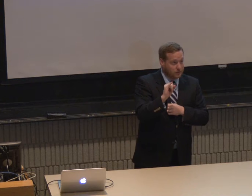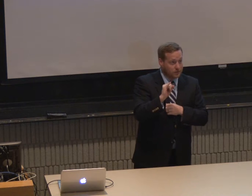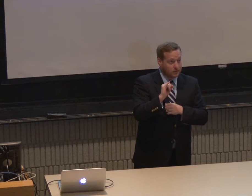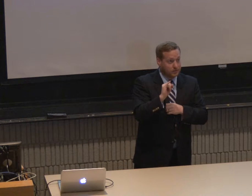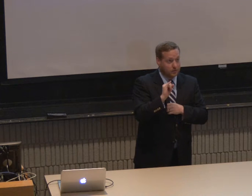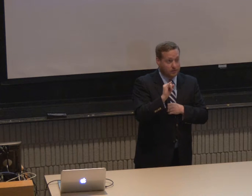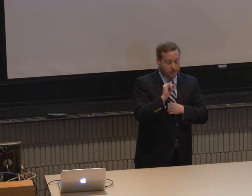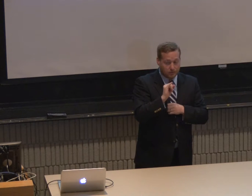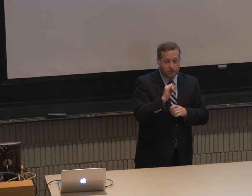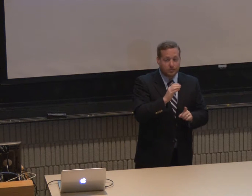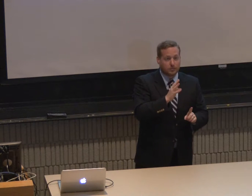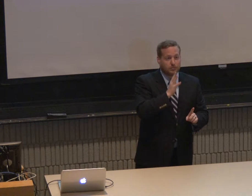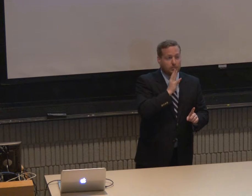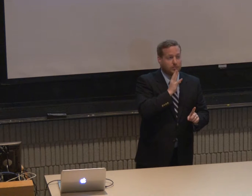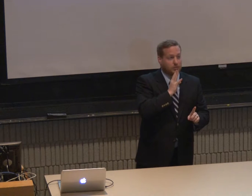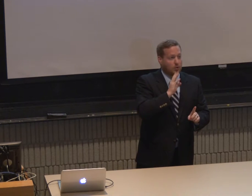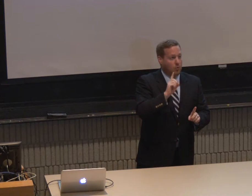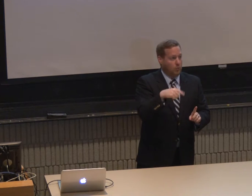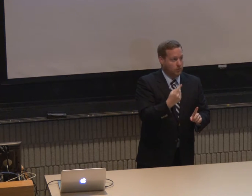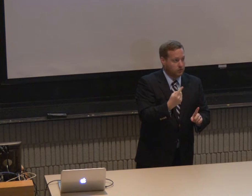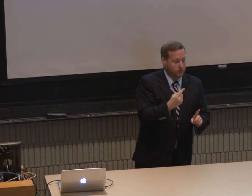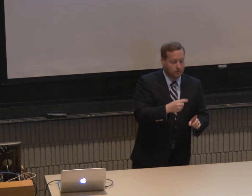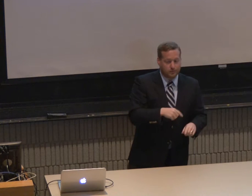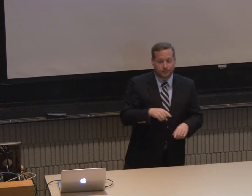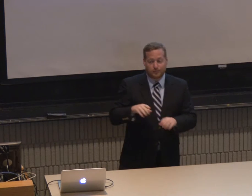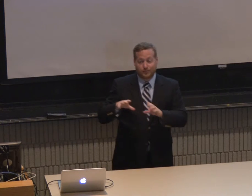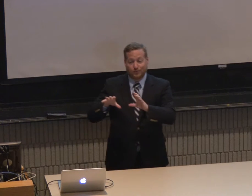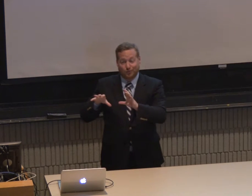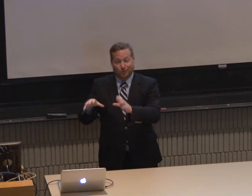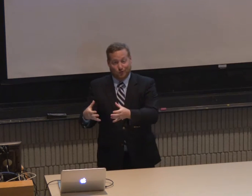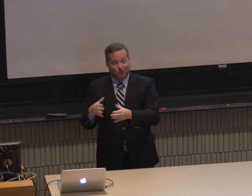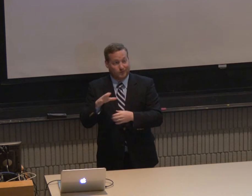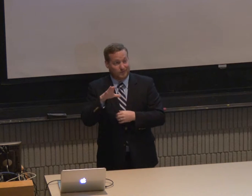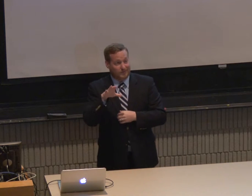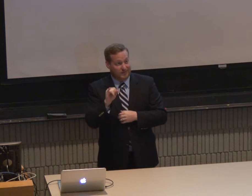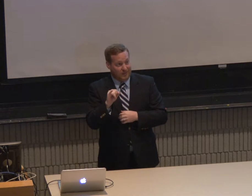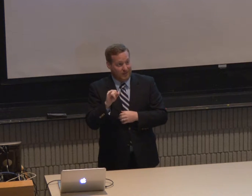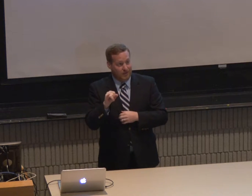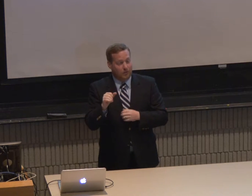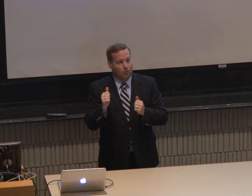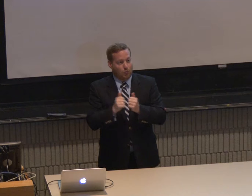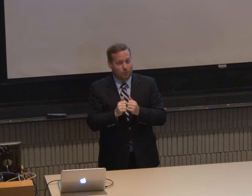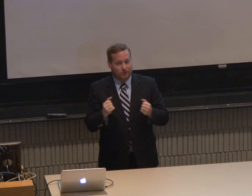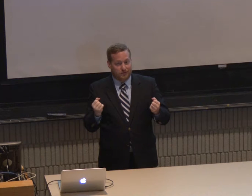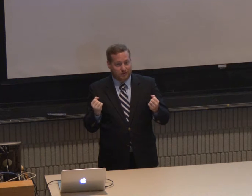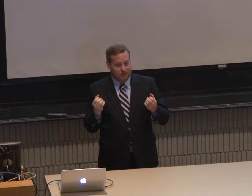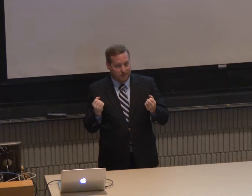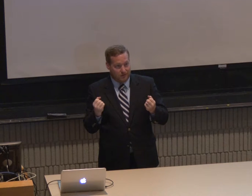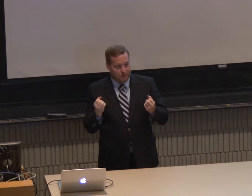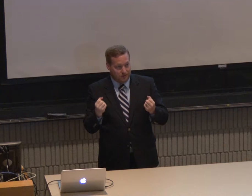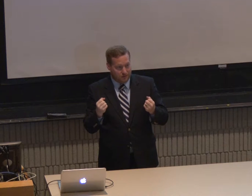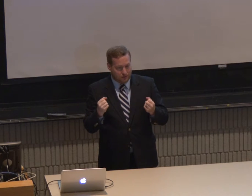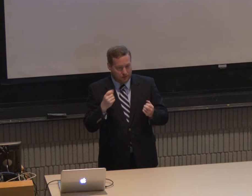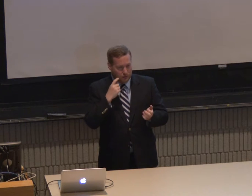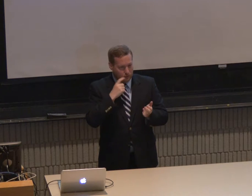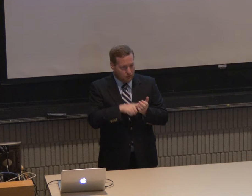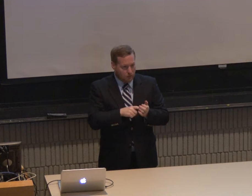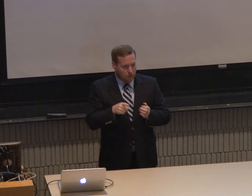There have been some studies that compared students with cochlear implants who were exposed to